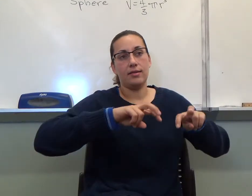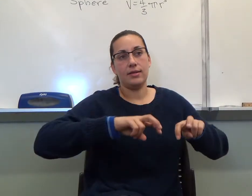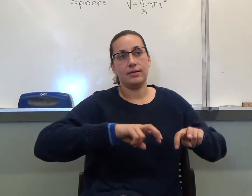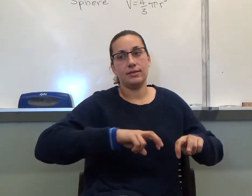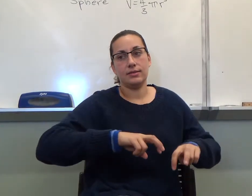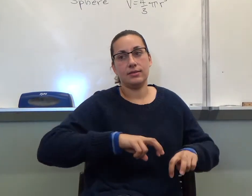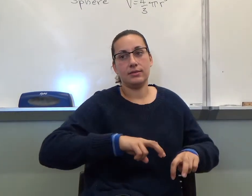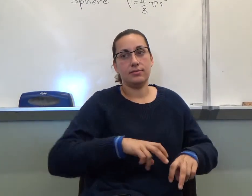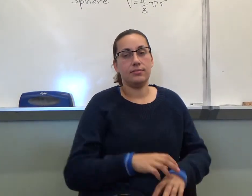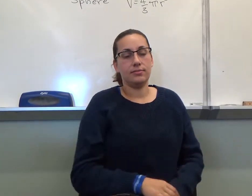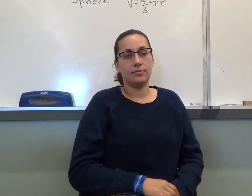data.